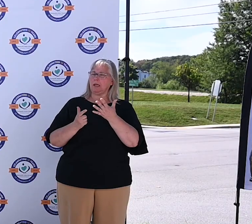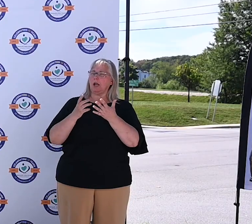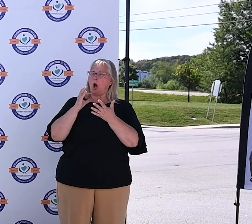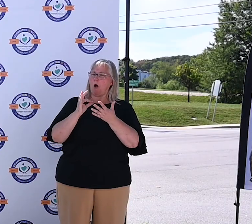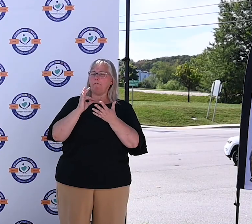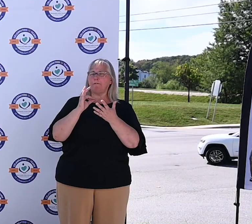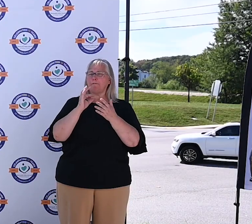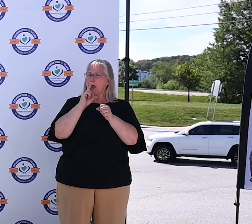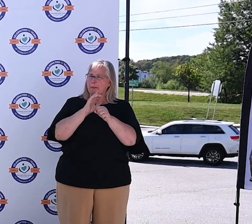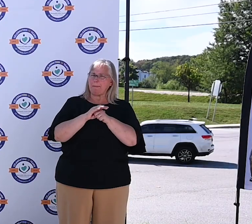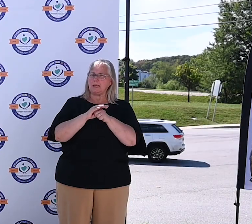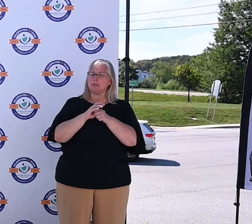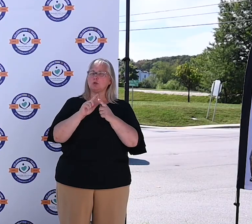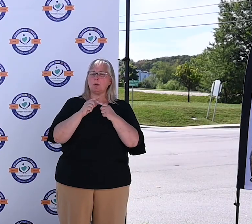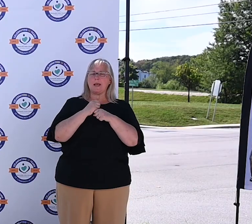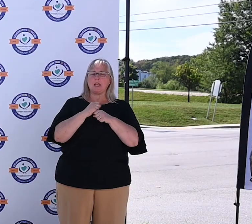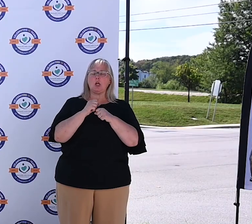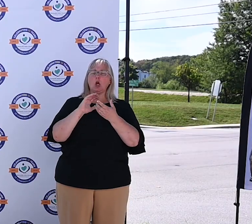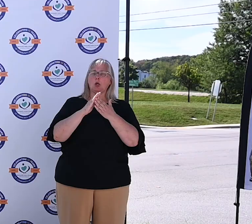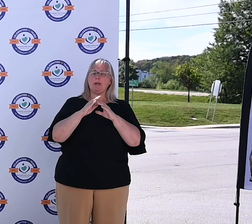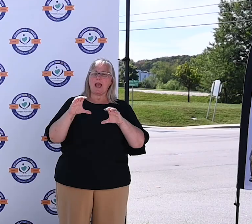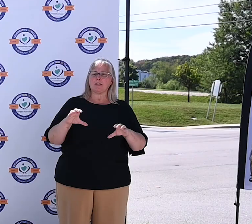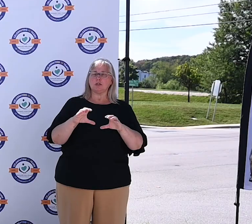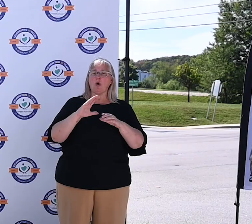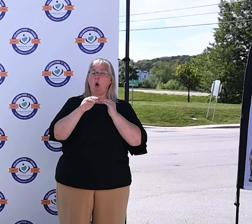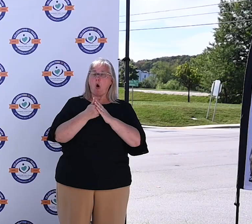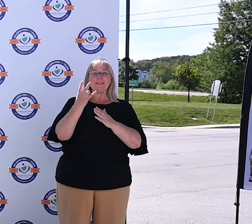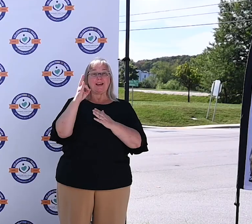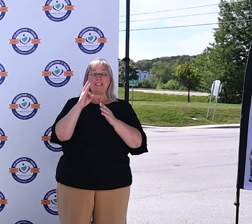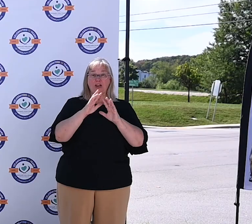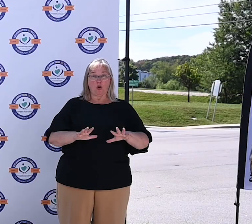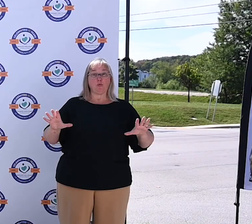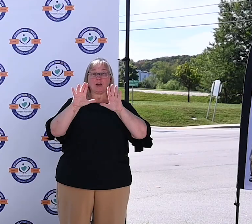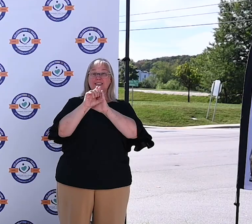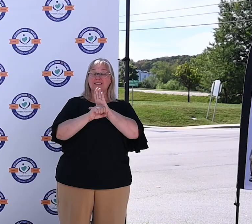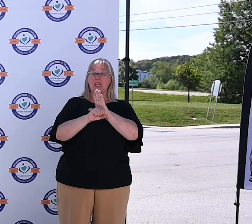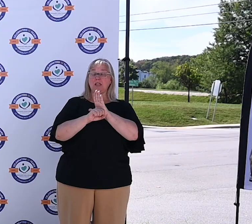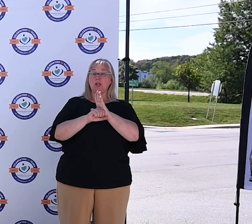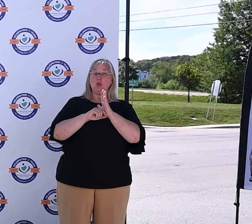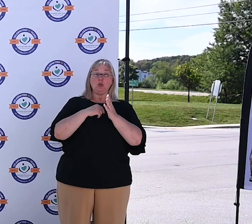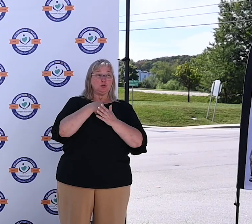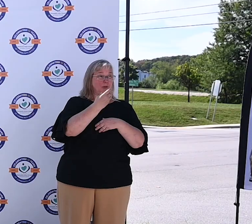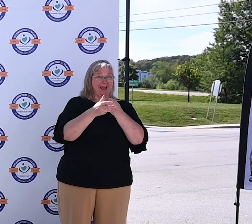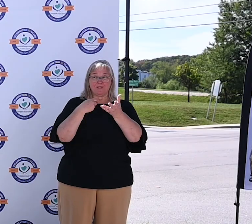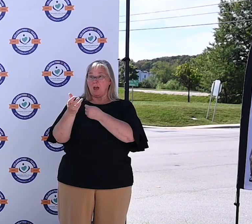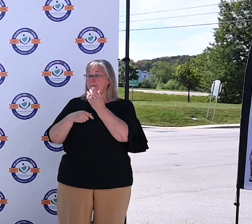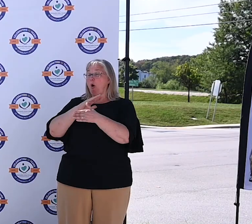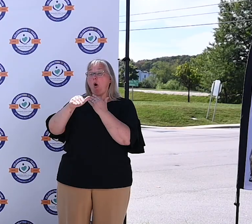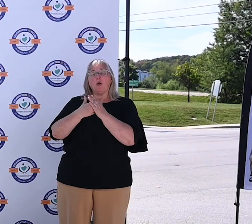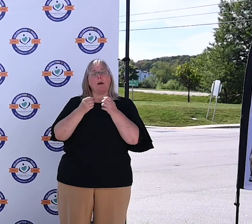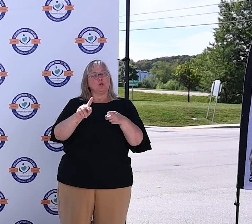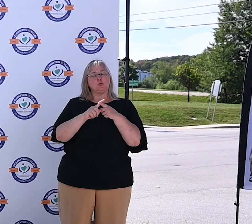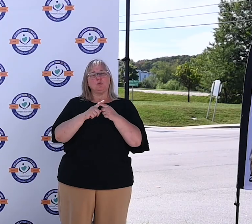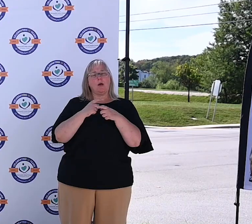commitment to making community actions, all 17 of them across the state, to give them all opportunities to help